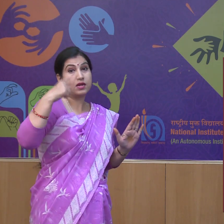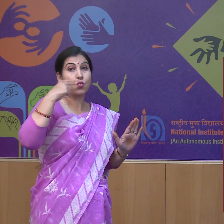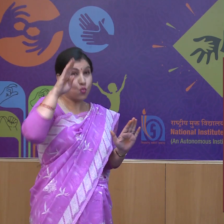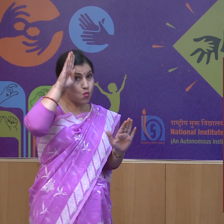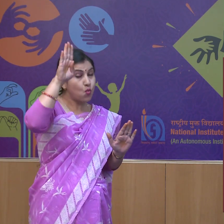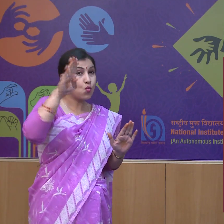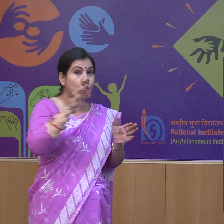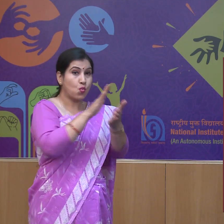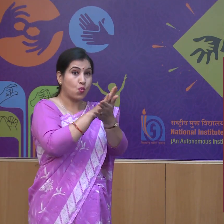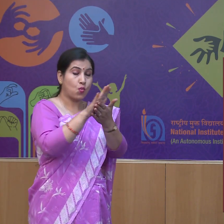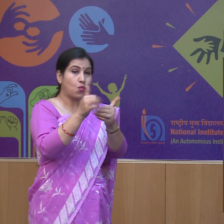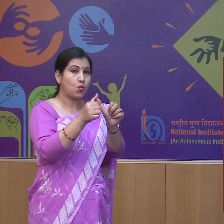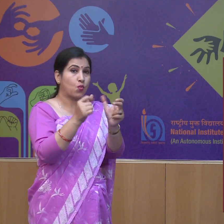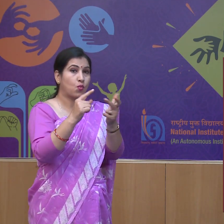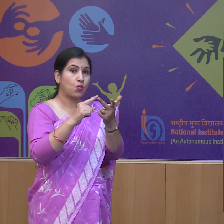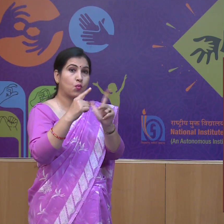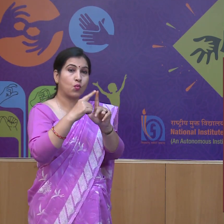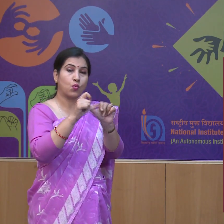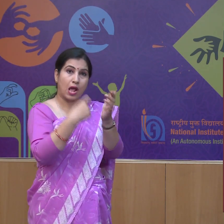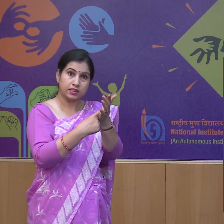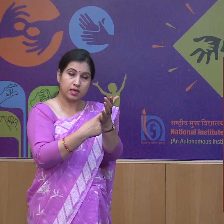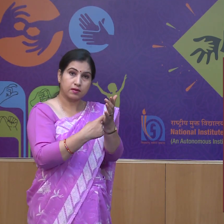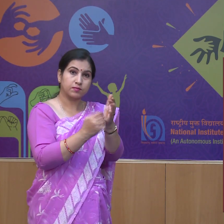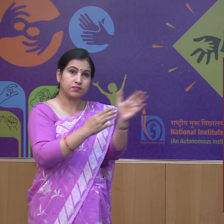of Hyder Ali and his